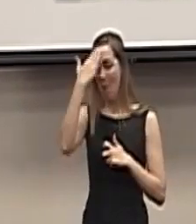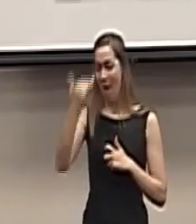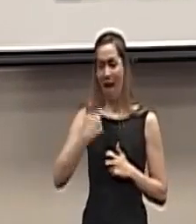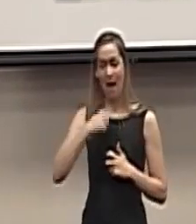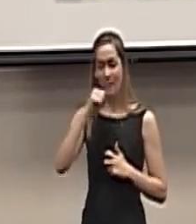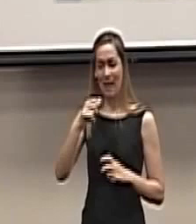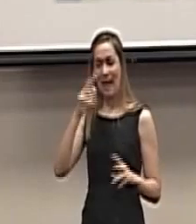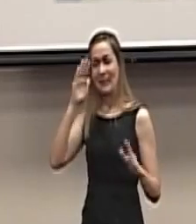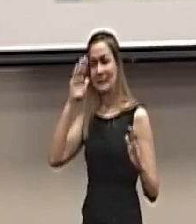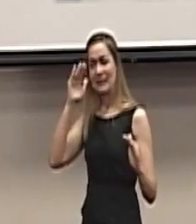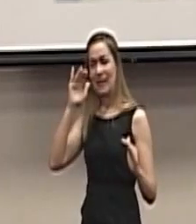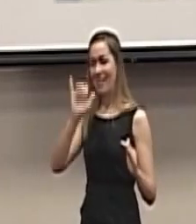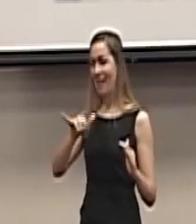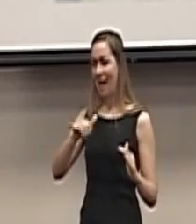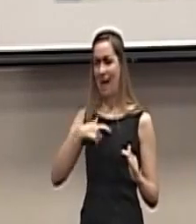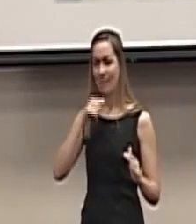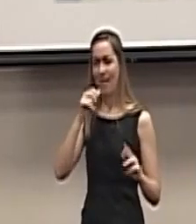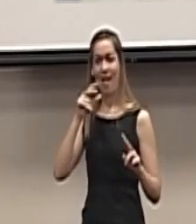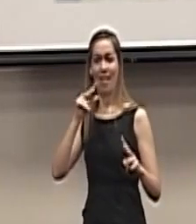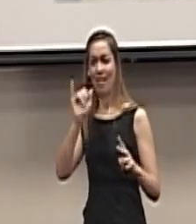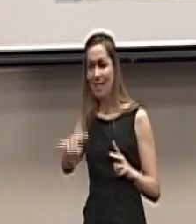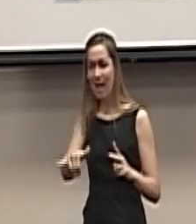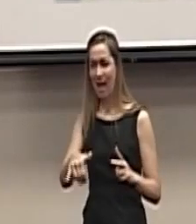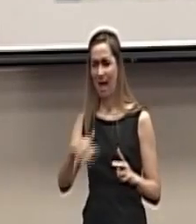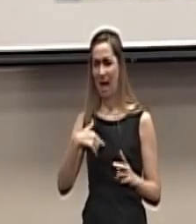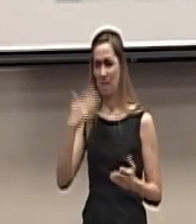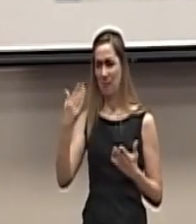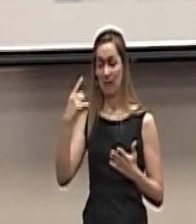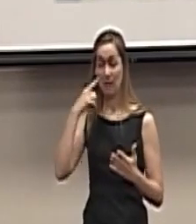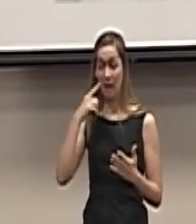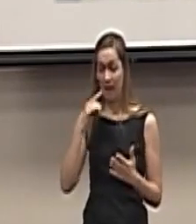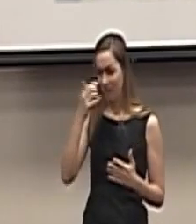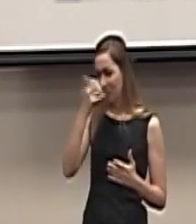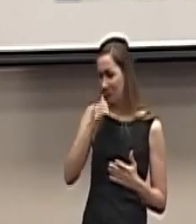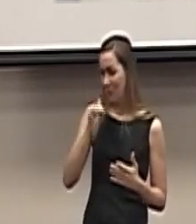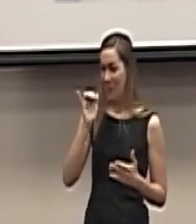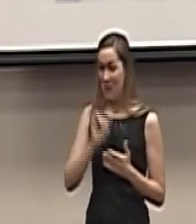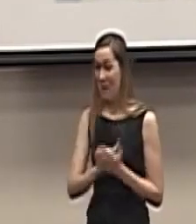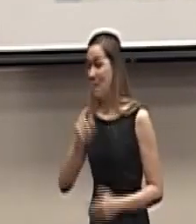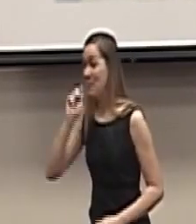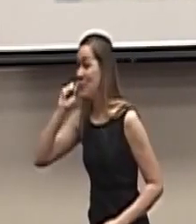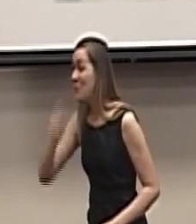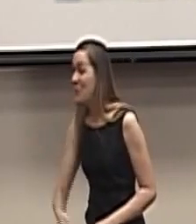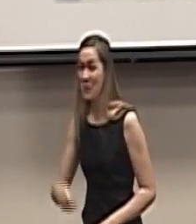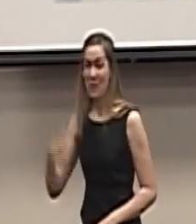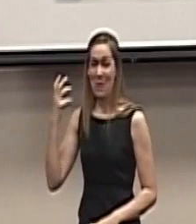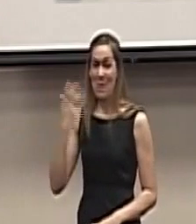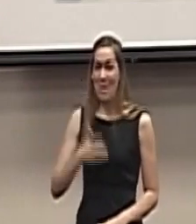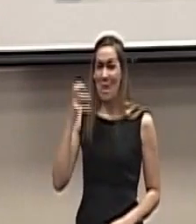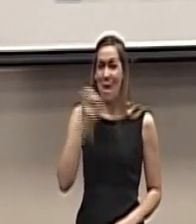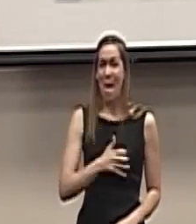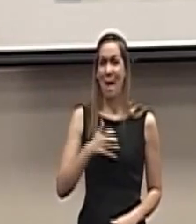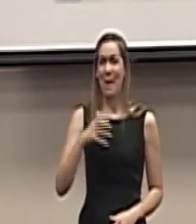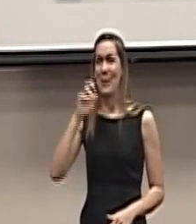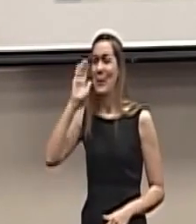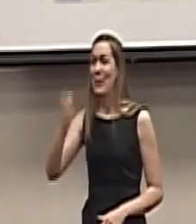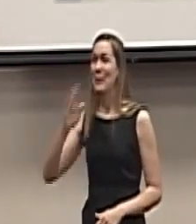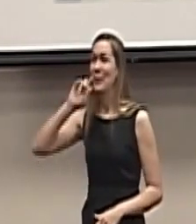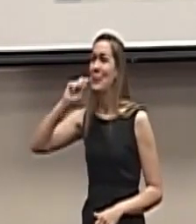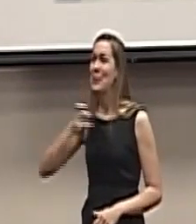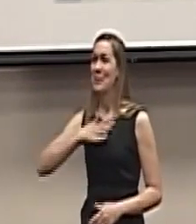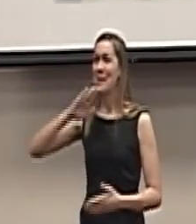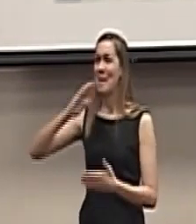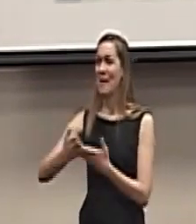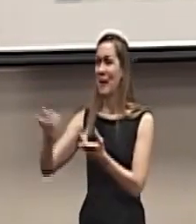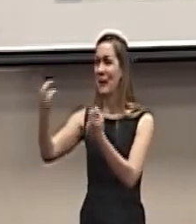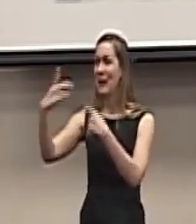me that will think, foolishly, wow, how neat would that be? You know what I'm saying? How neat would it be for her to come back